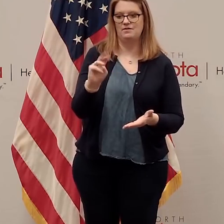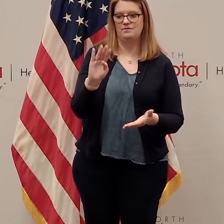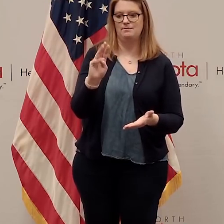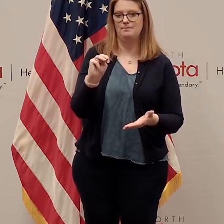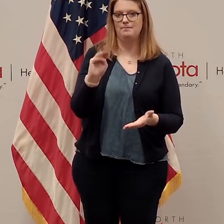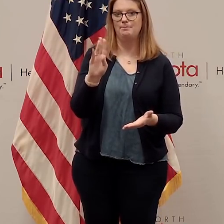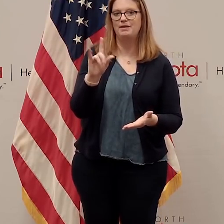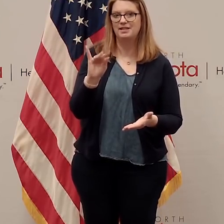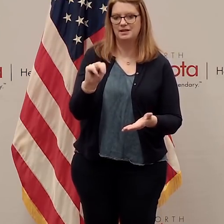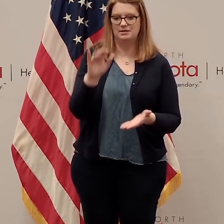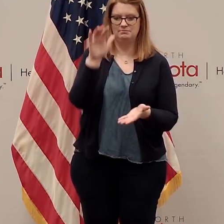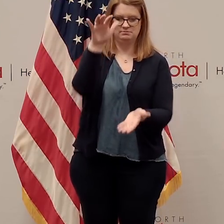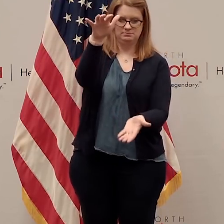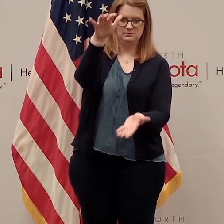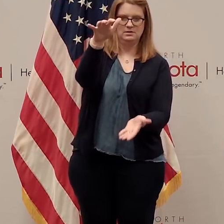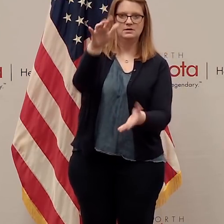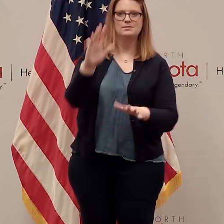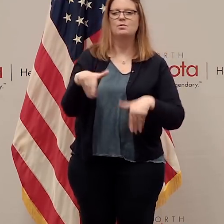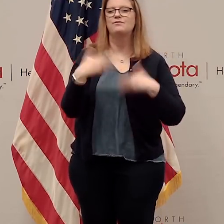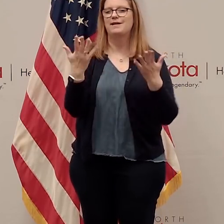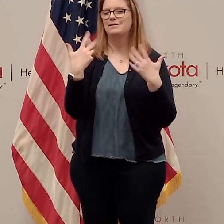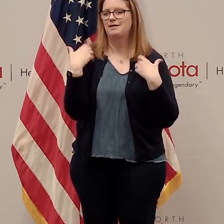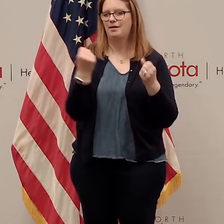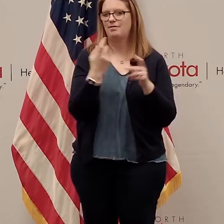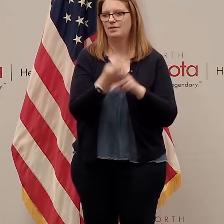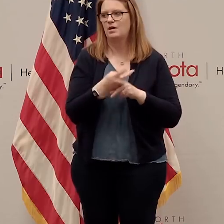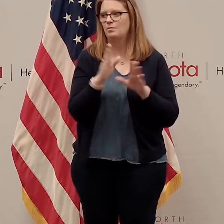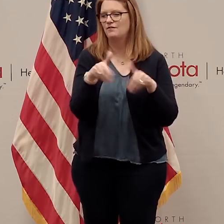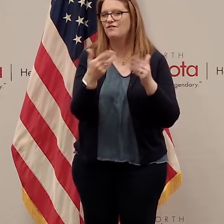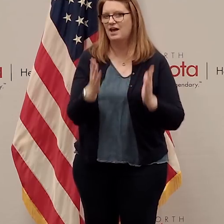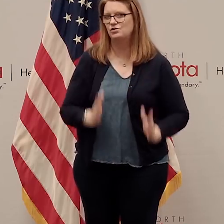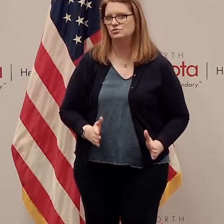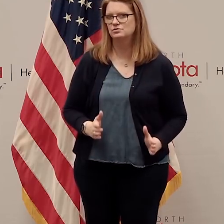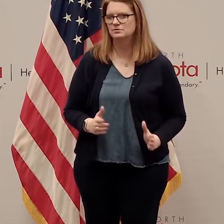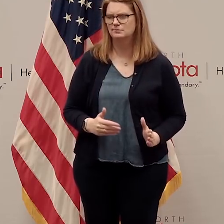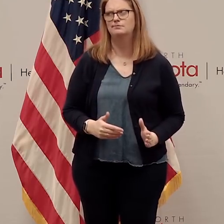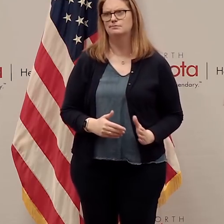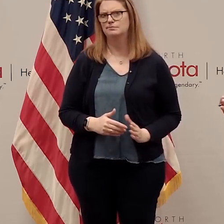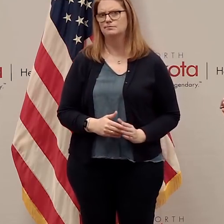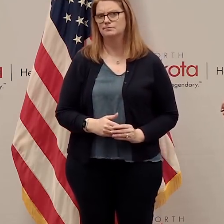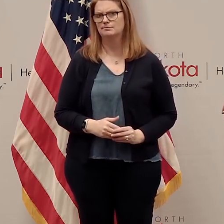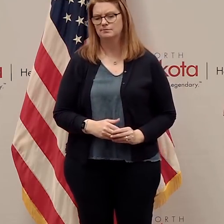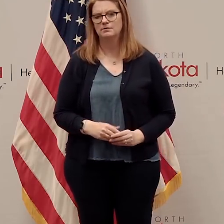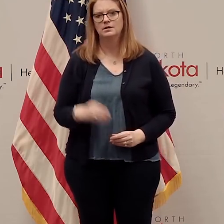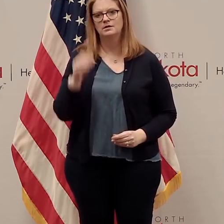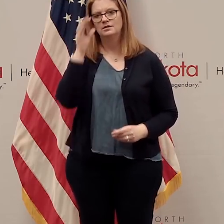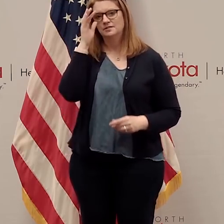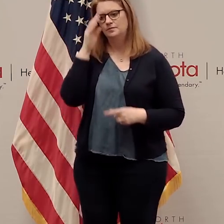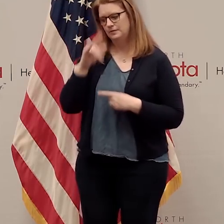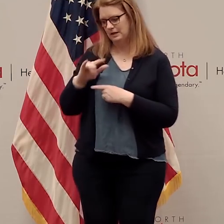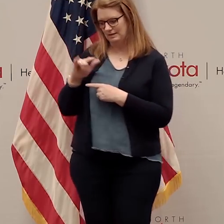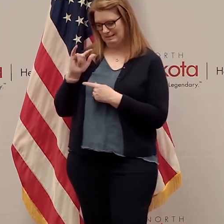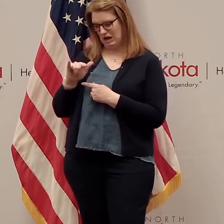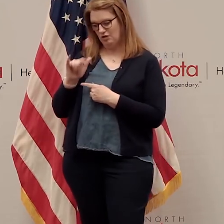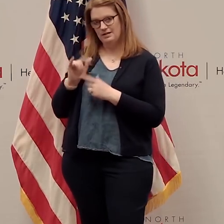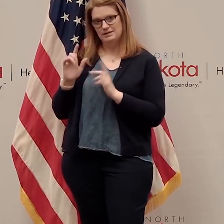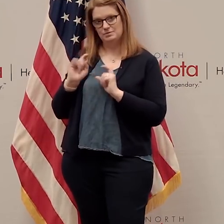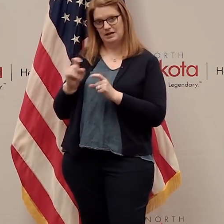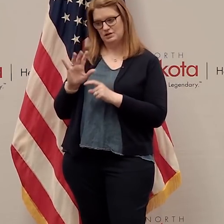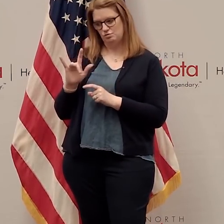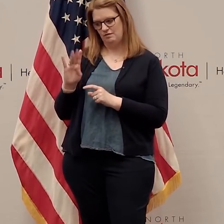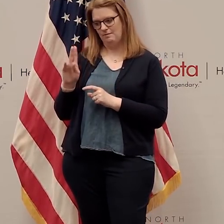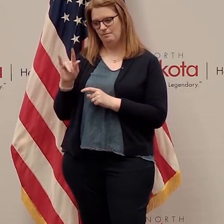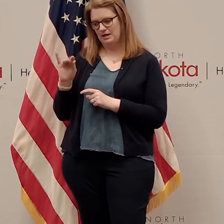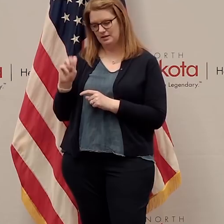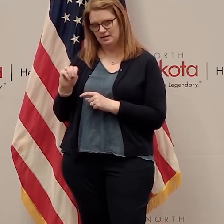being delivered directly to health providers. So there's never been, I mean, the airline industry got $25 billion.